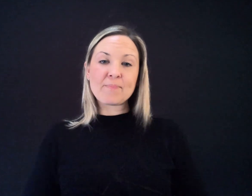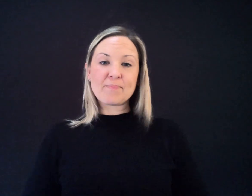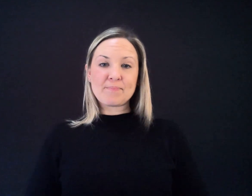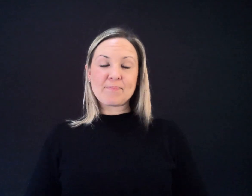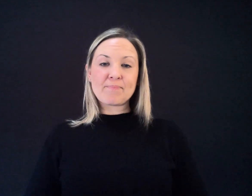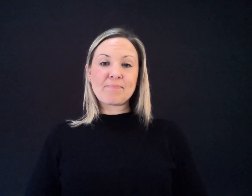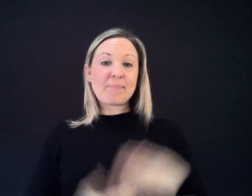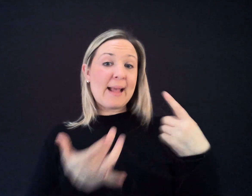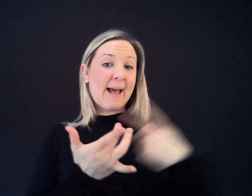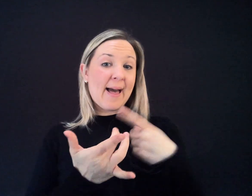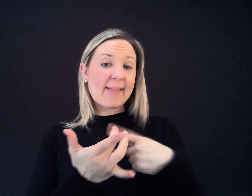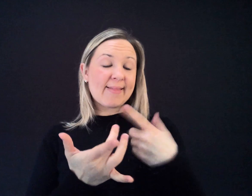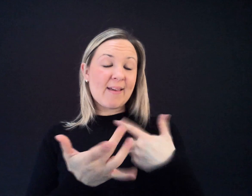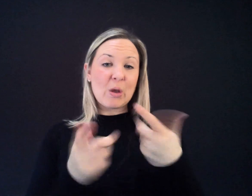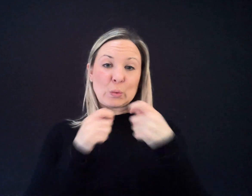Other useful and interesting information.